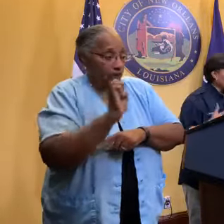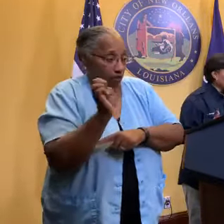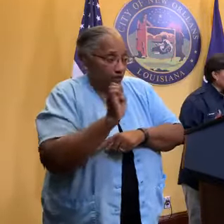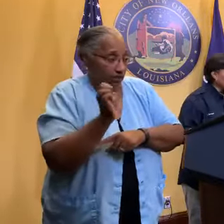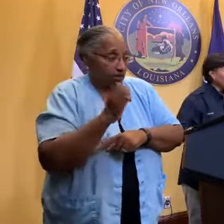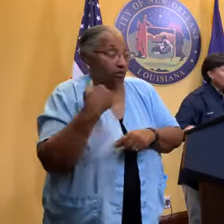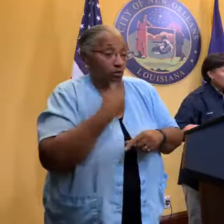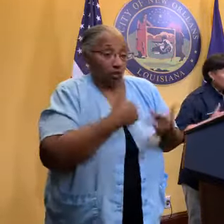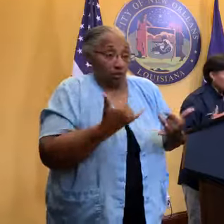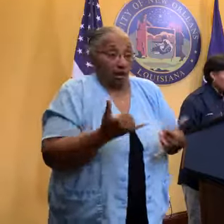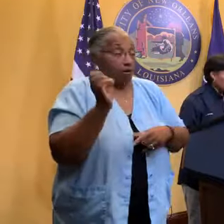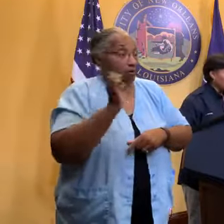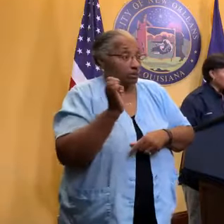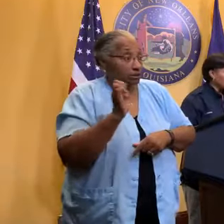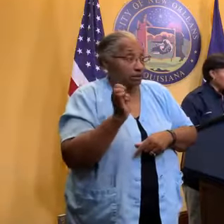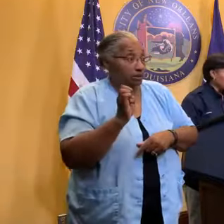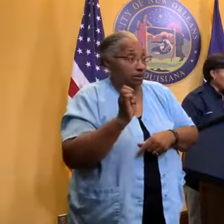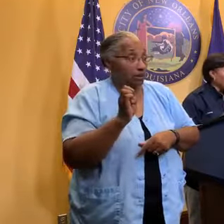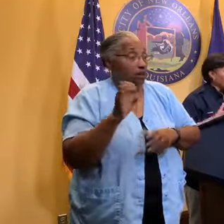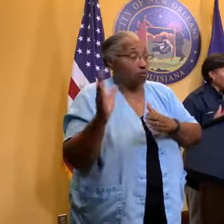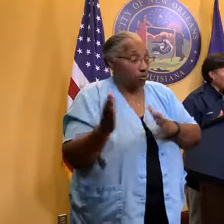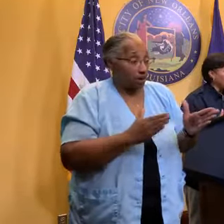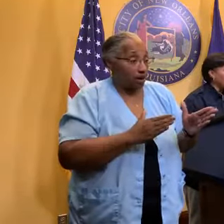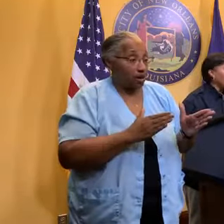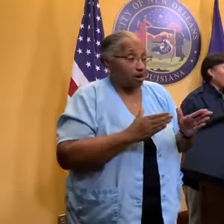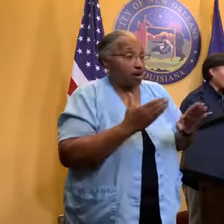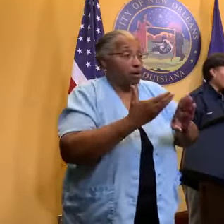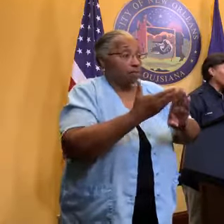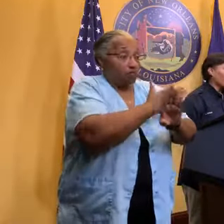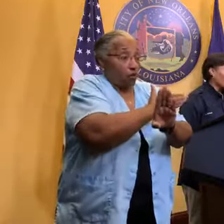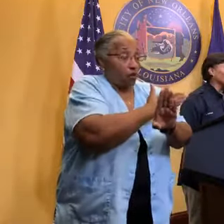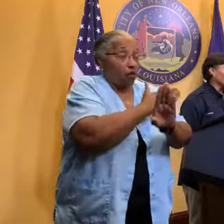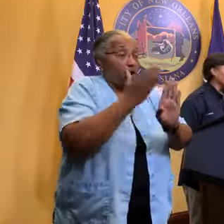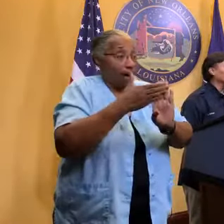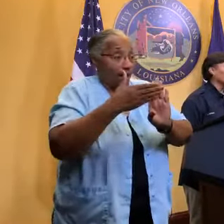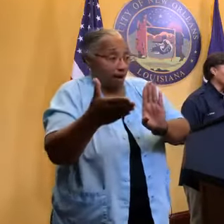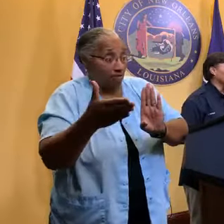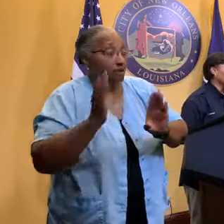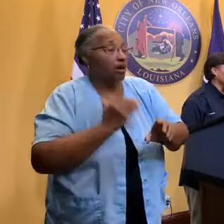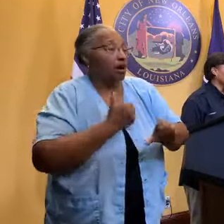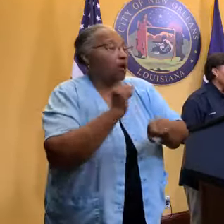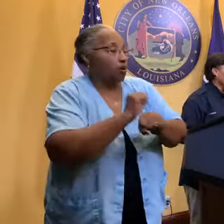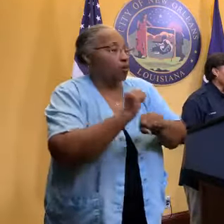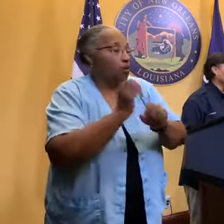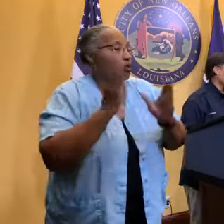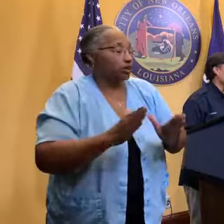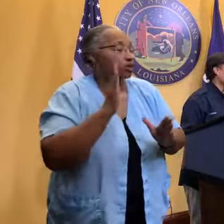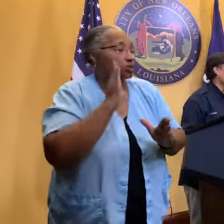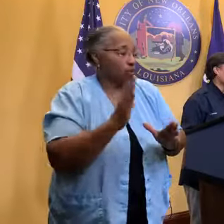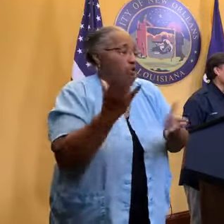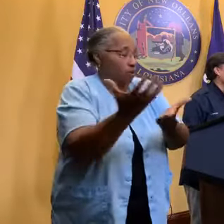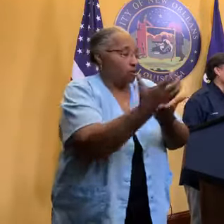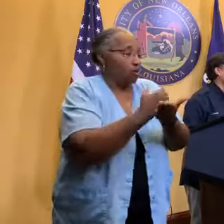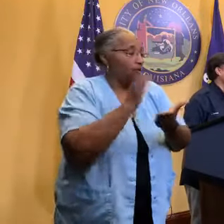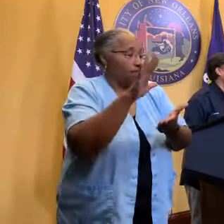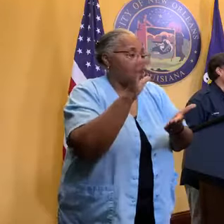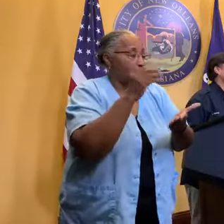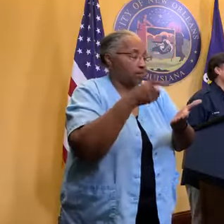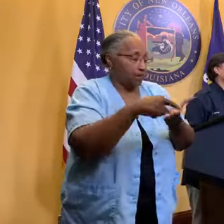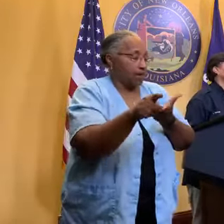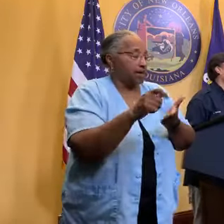which we're in, preparedness in terms of pre and post, our employees will continue to earn their